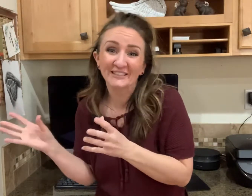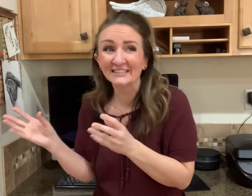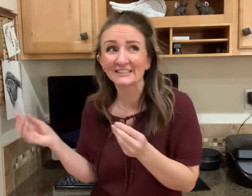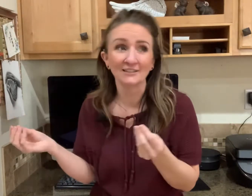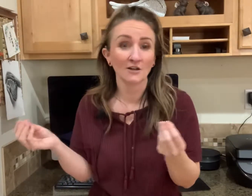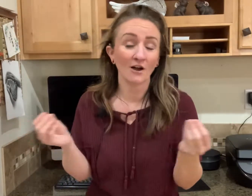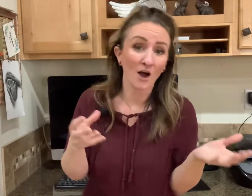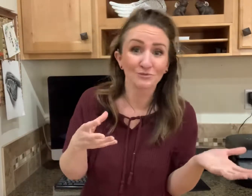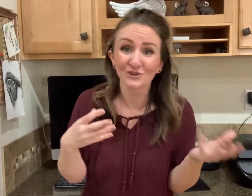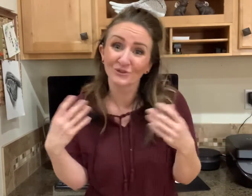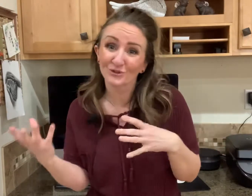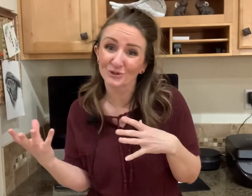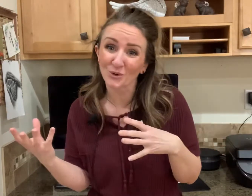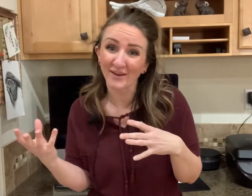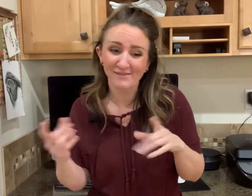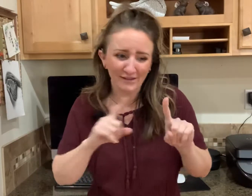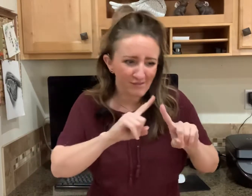different options or choices